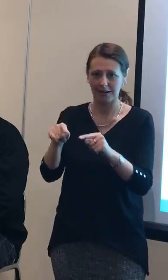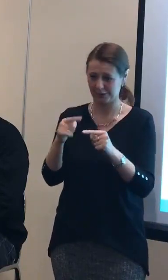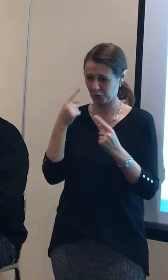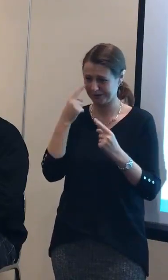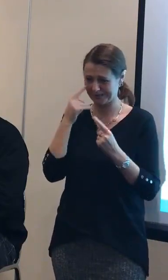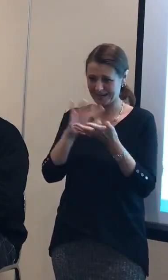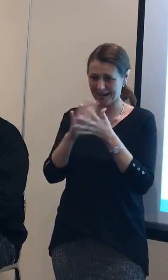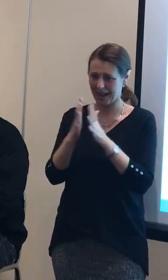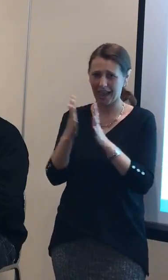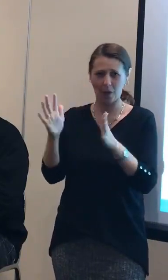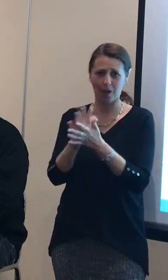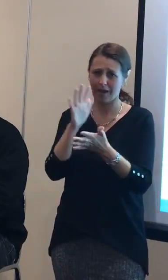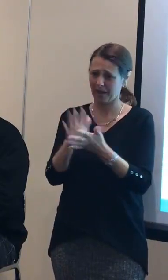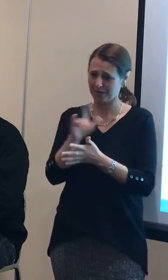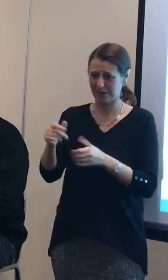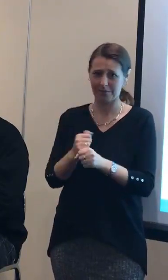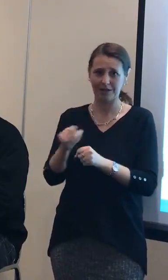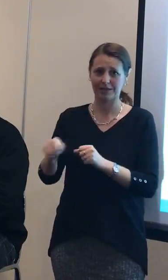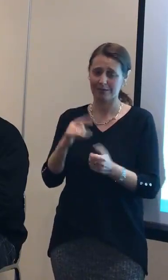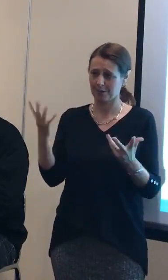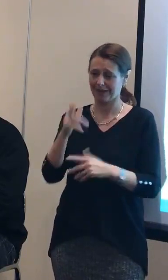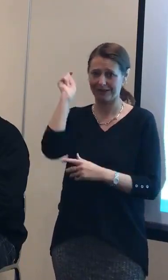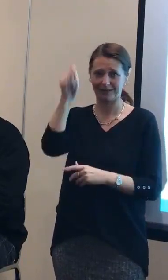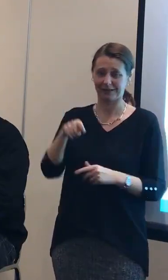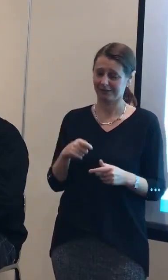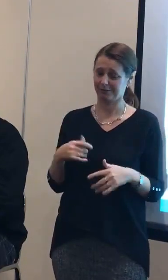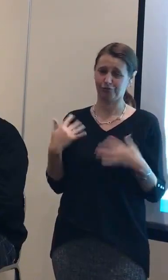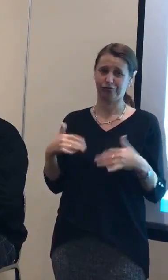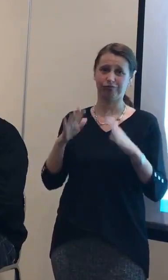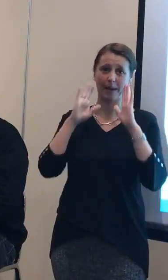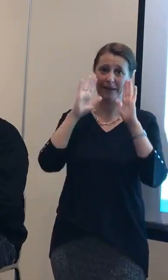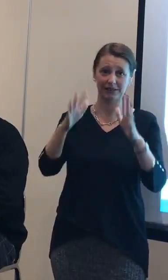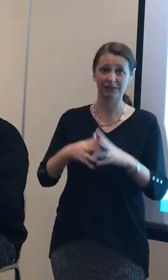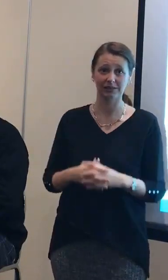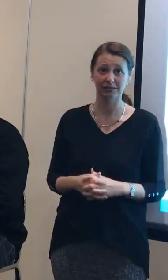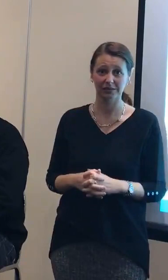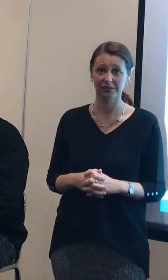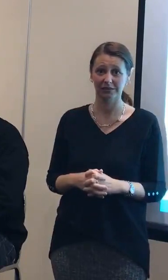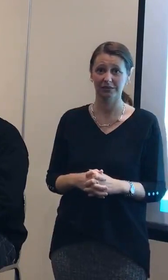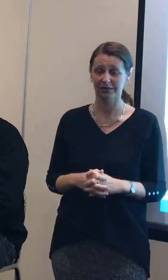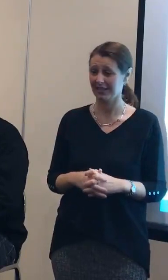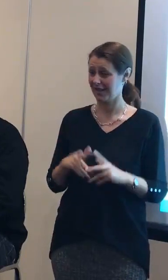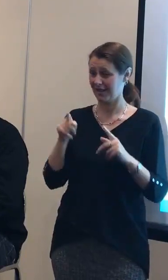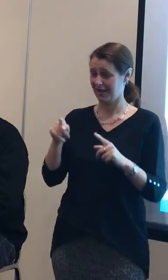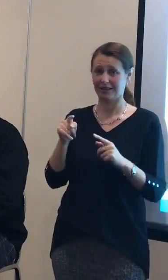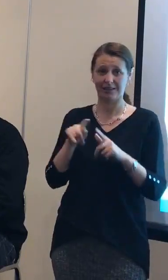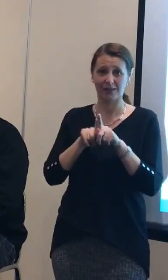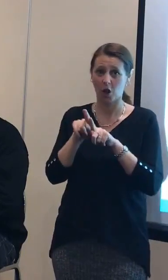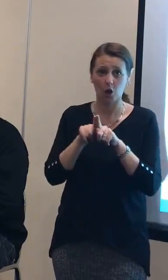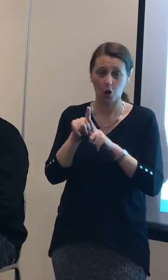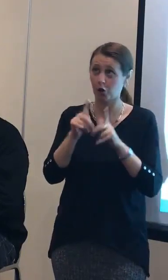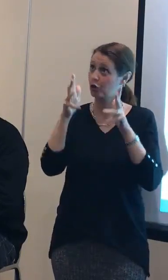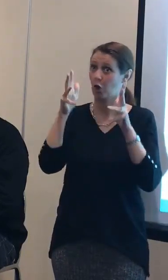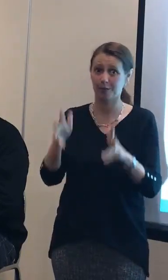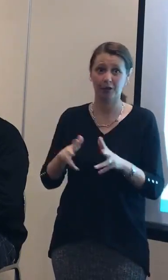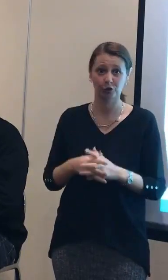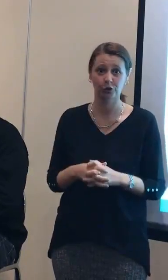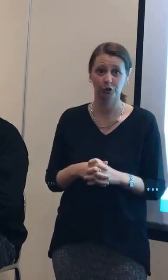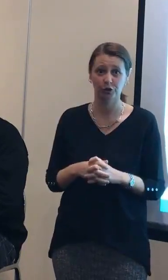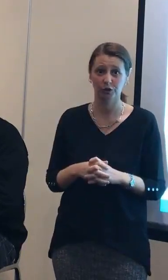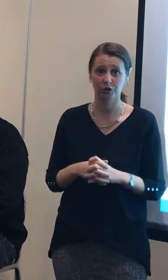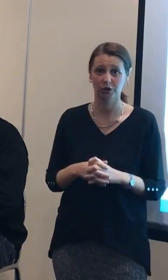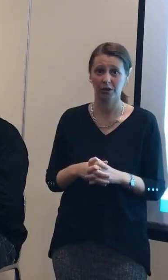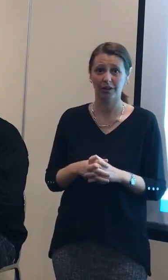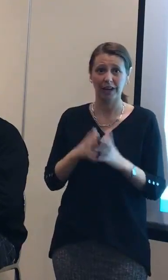happy it makes him. It's just been amazing, and he's just learned so much. And it's